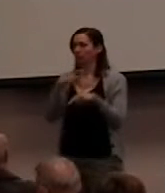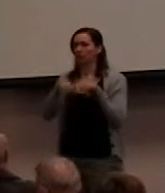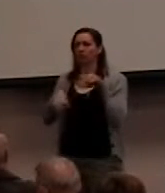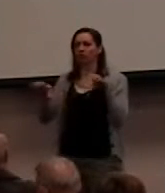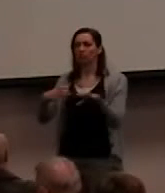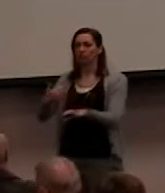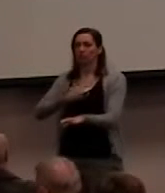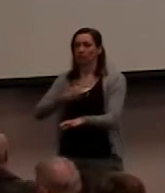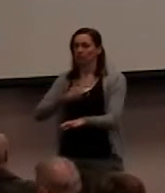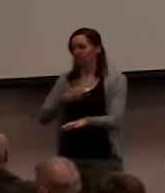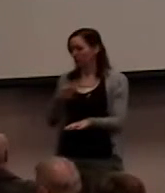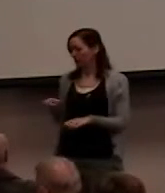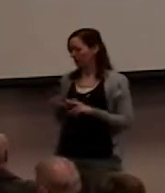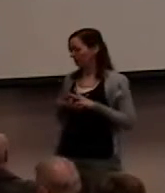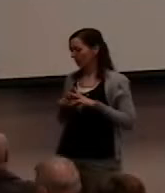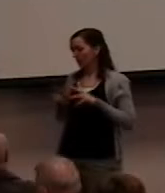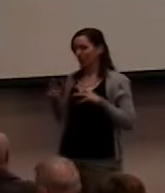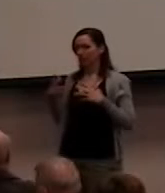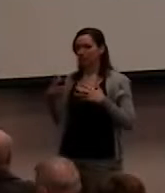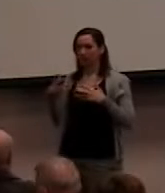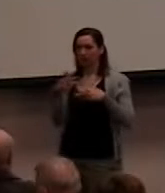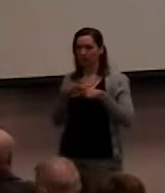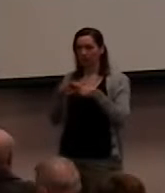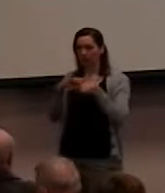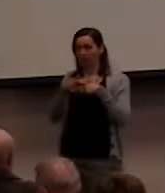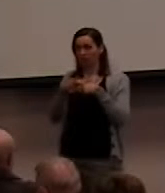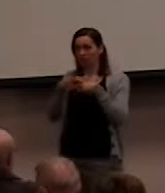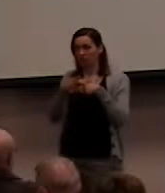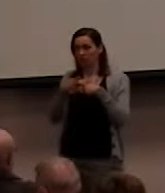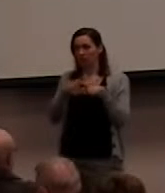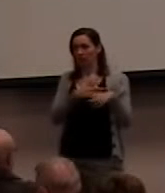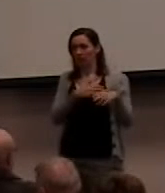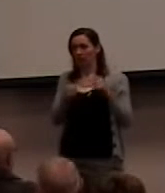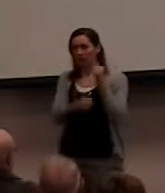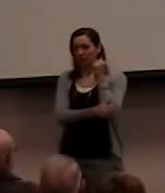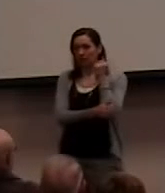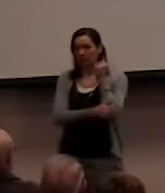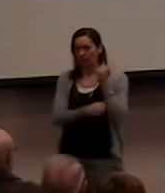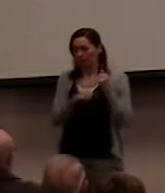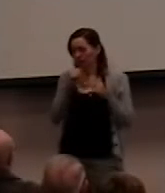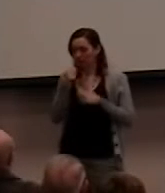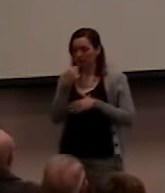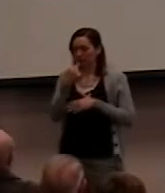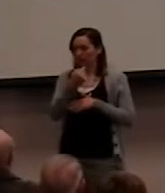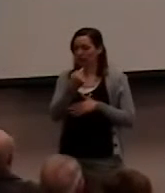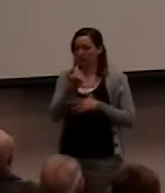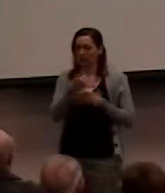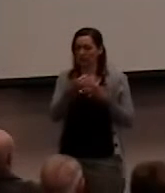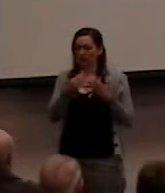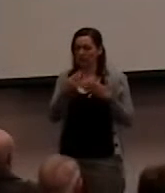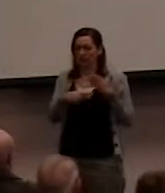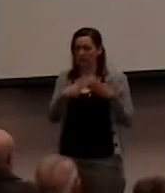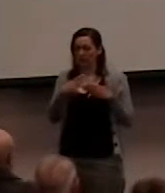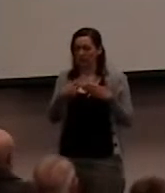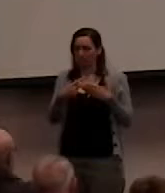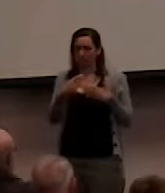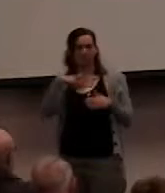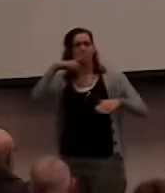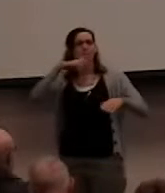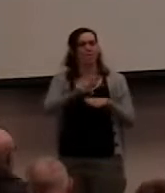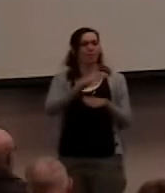You notice that as he departed from Abraham, he did not say anything about, I guarantee